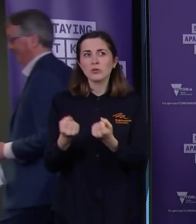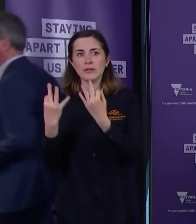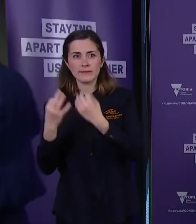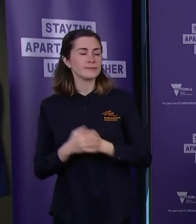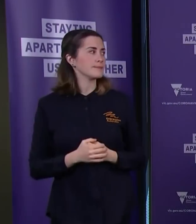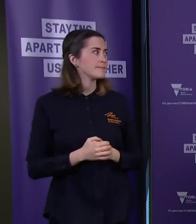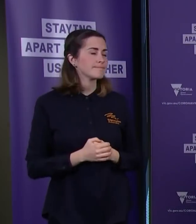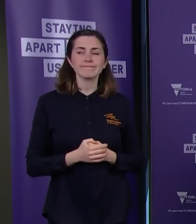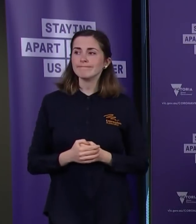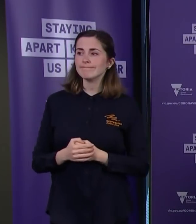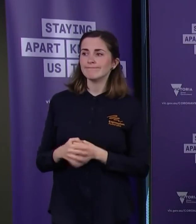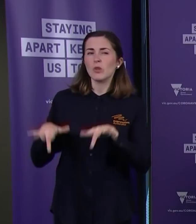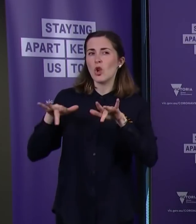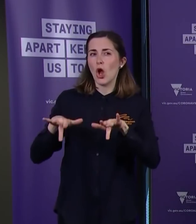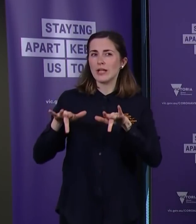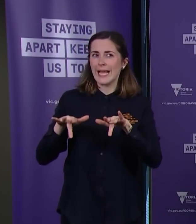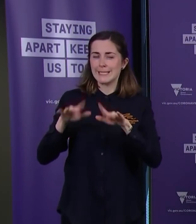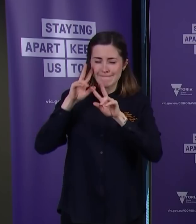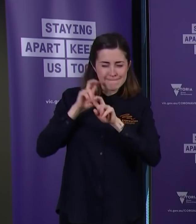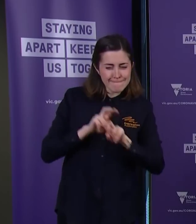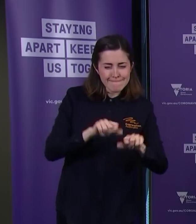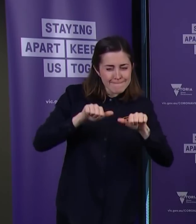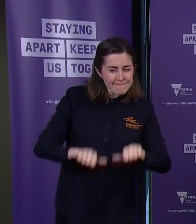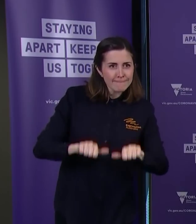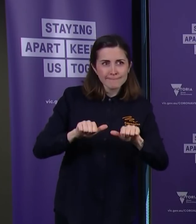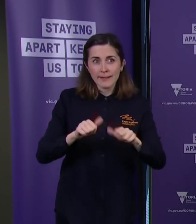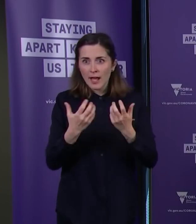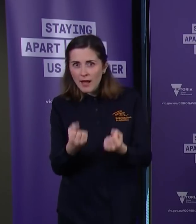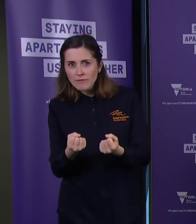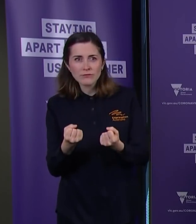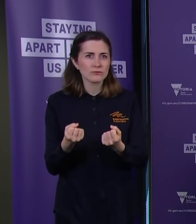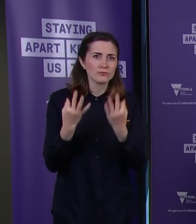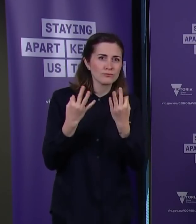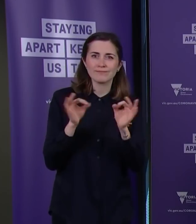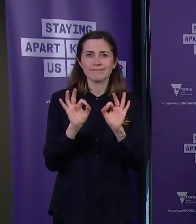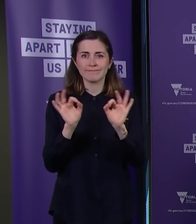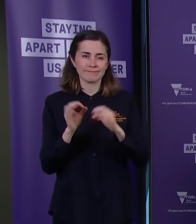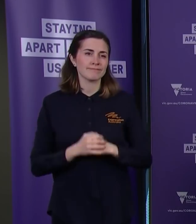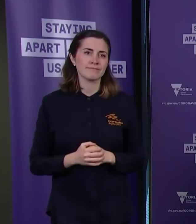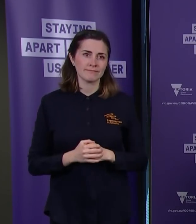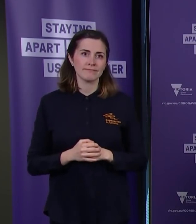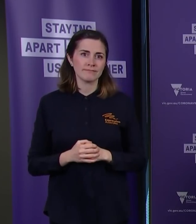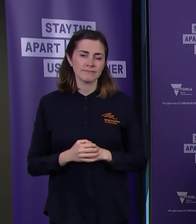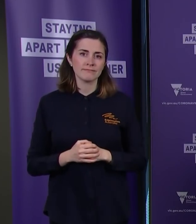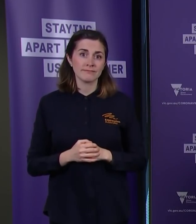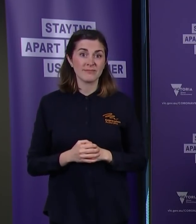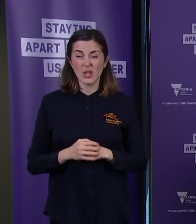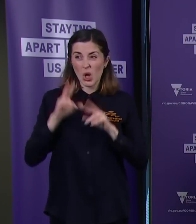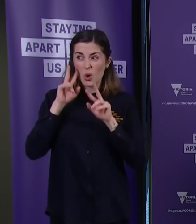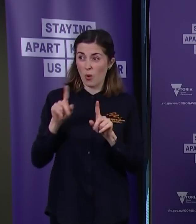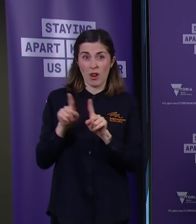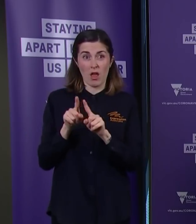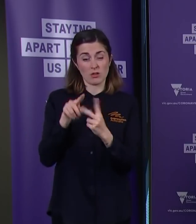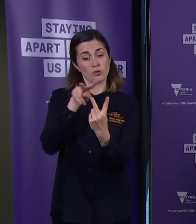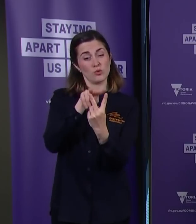Yeah, not completely settled yet. There's no kind of flags of concern with them. They do look like